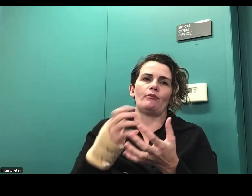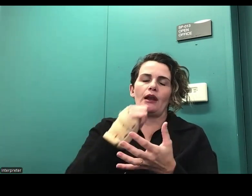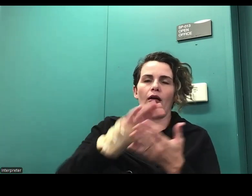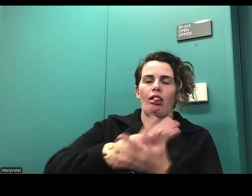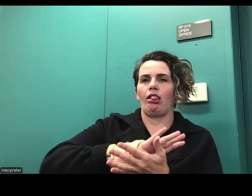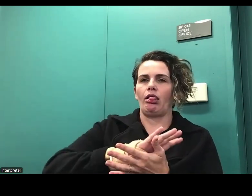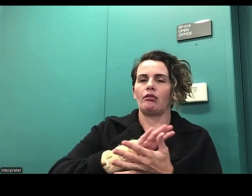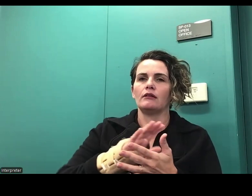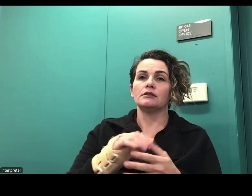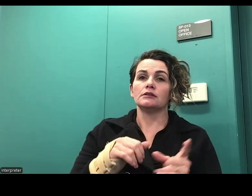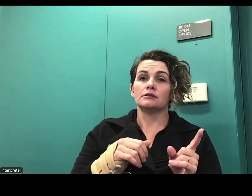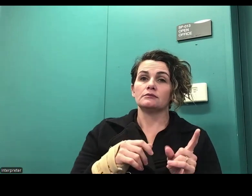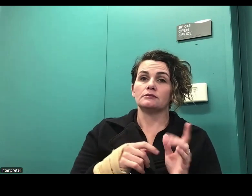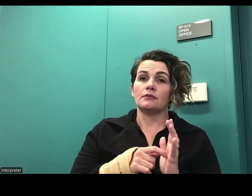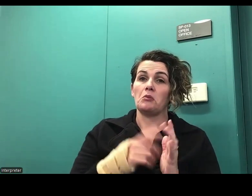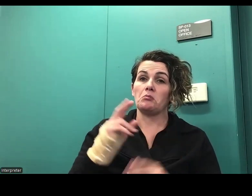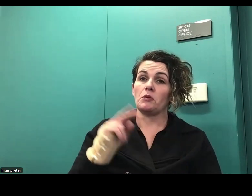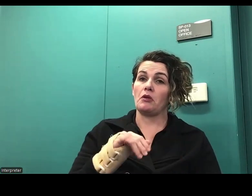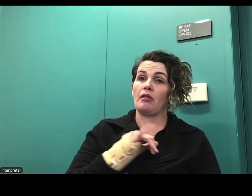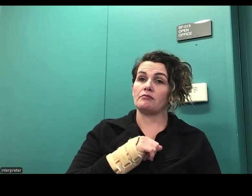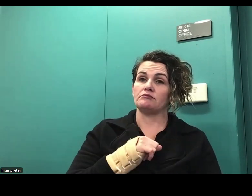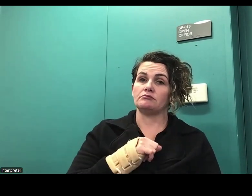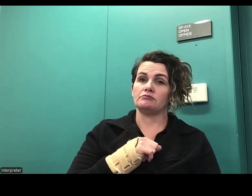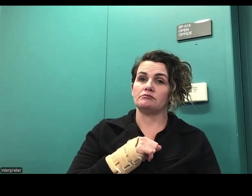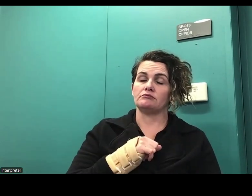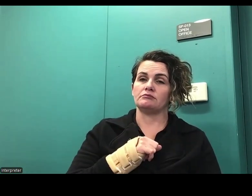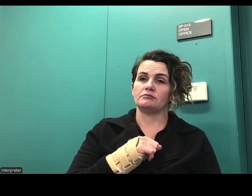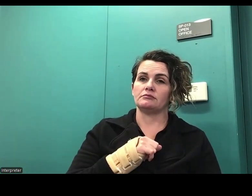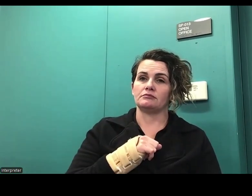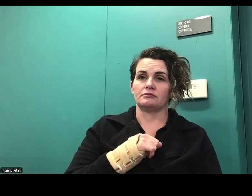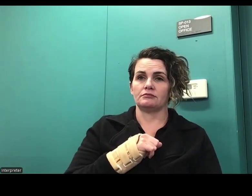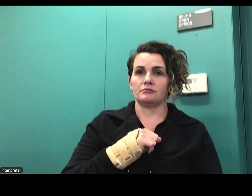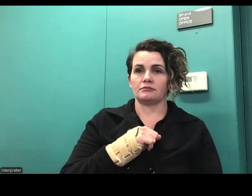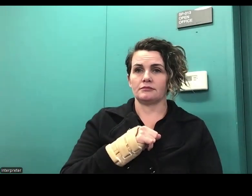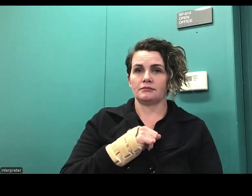does it require, oh, look at that. Okay.